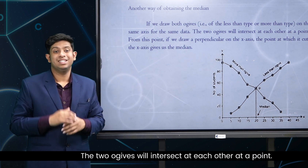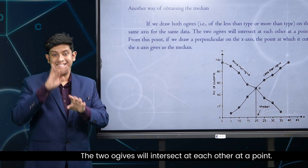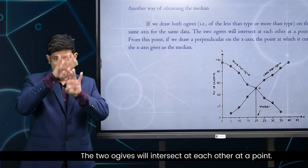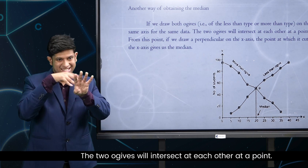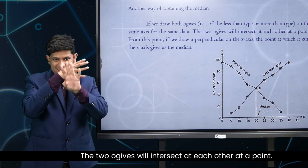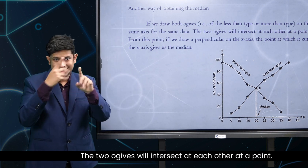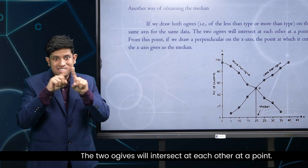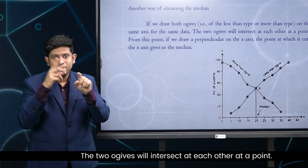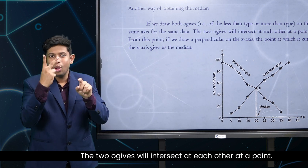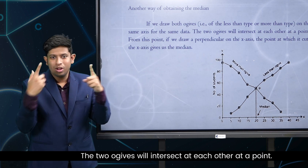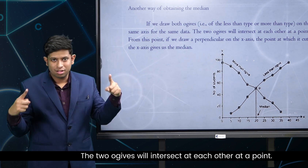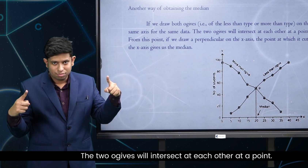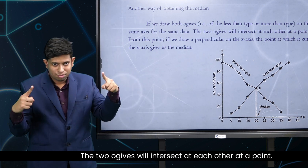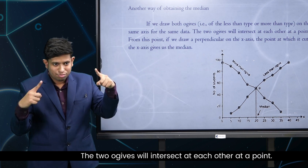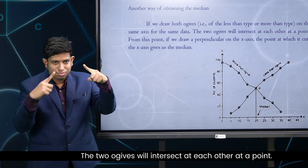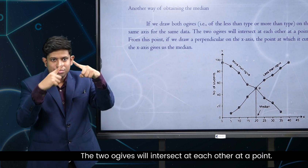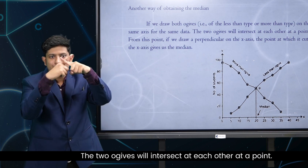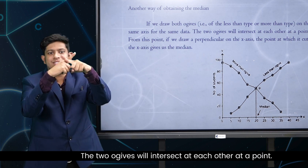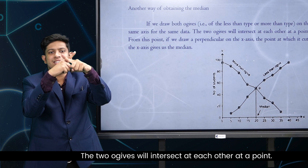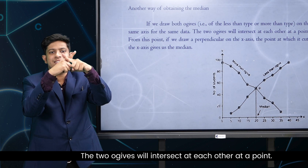the two ogives will intersect at each other at a point.